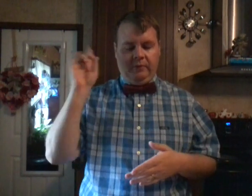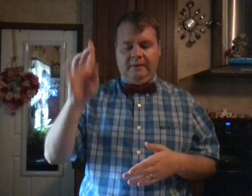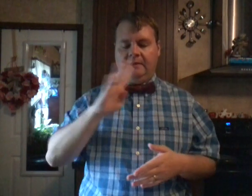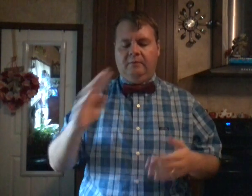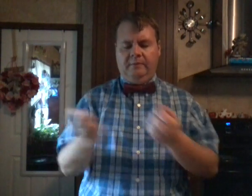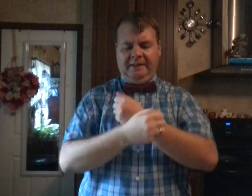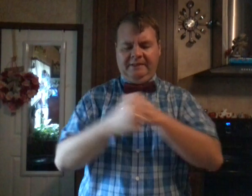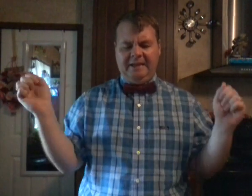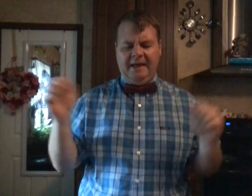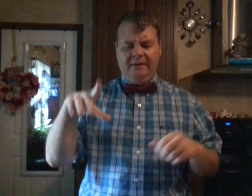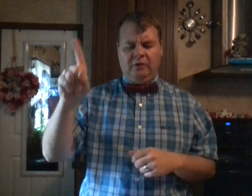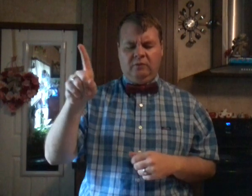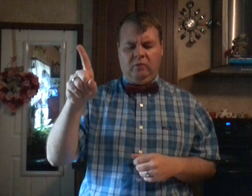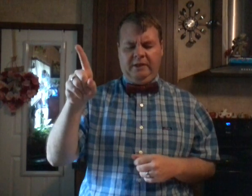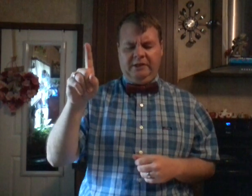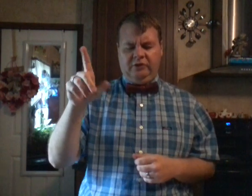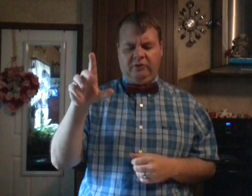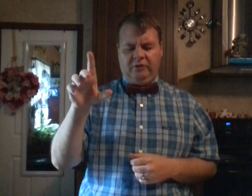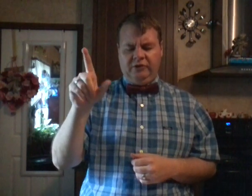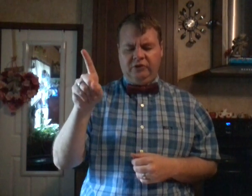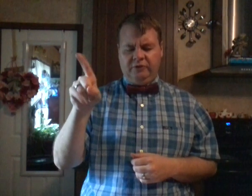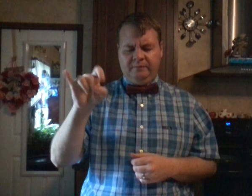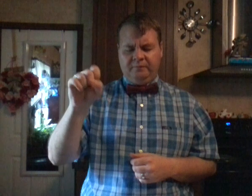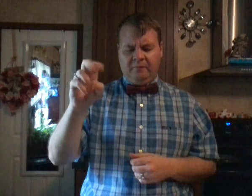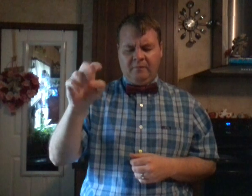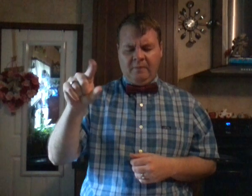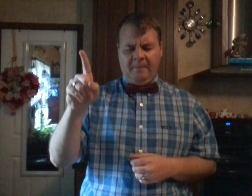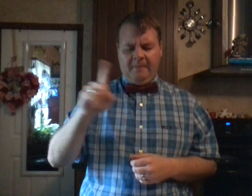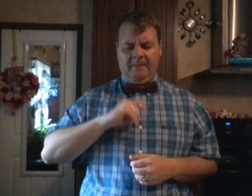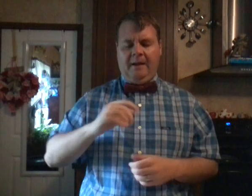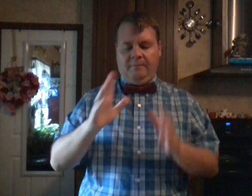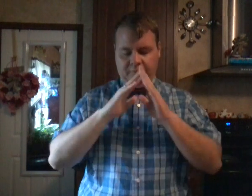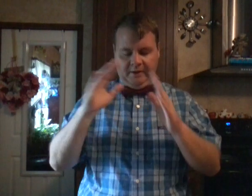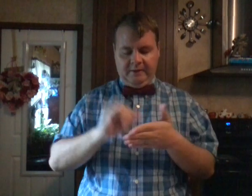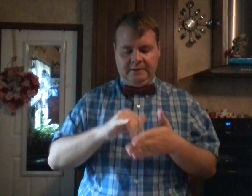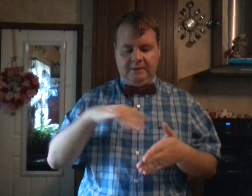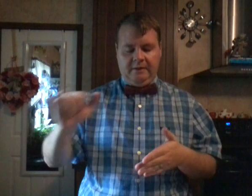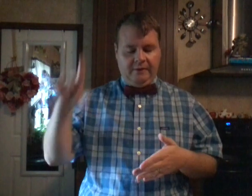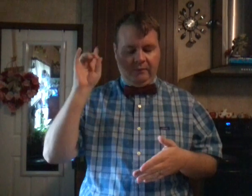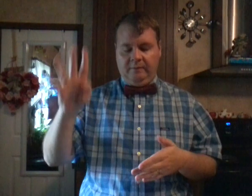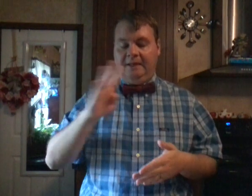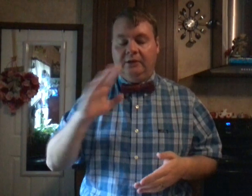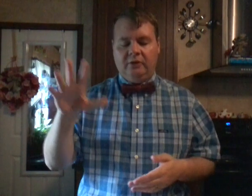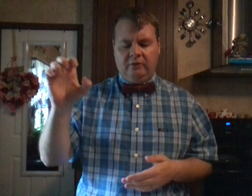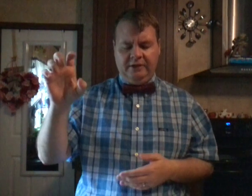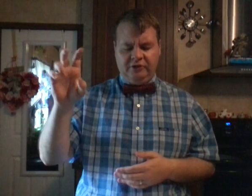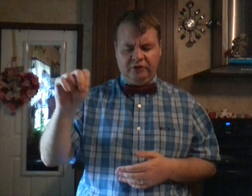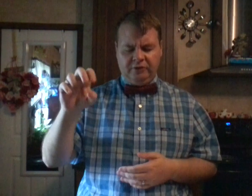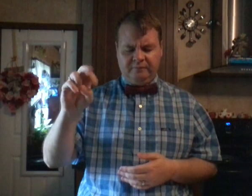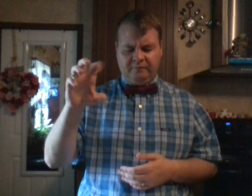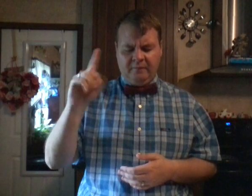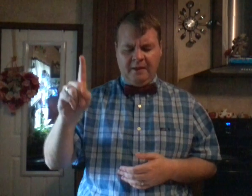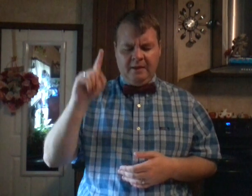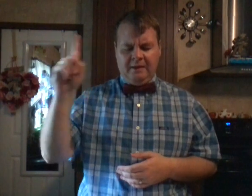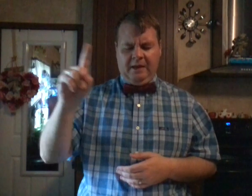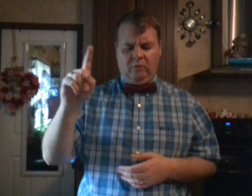pray that they would be saved, one discouraged. I pray that they would be encouraged, and